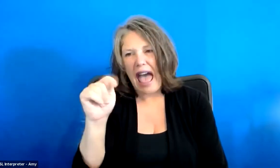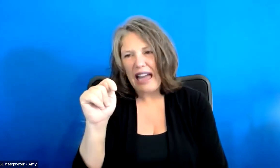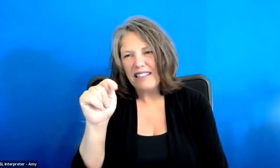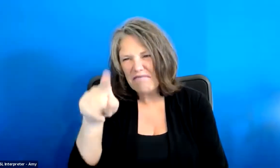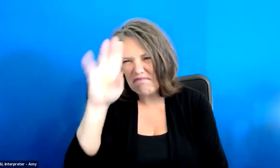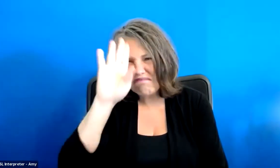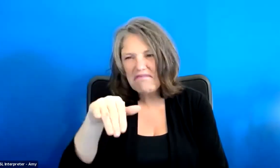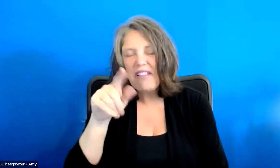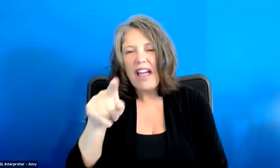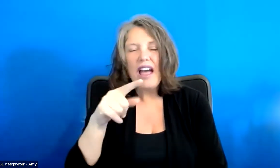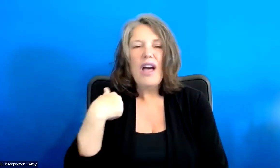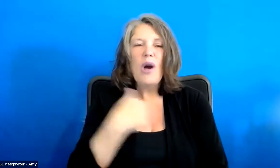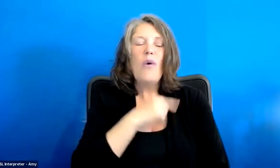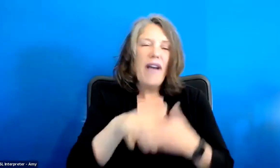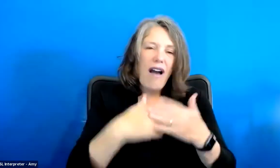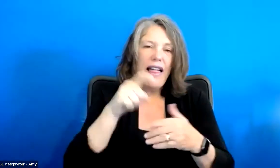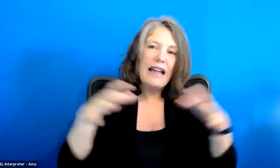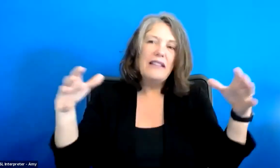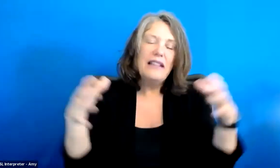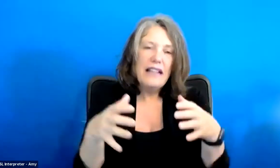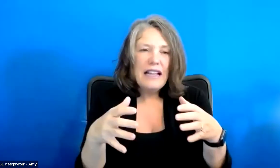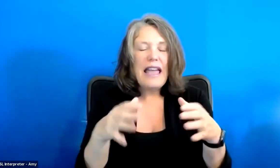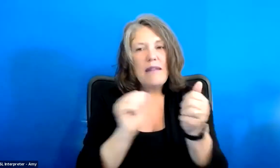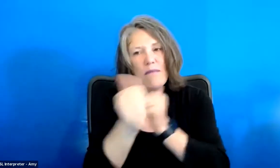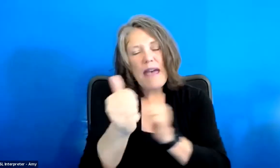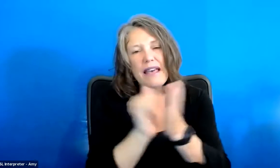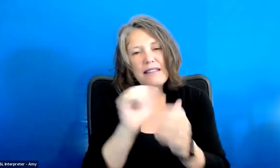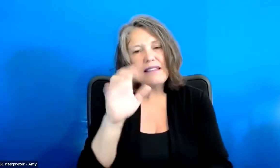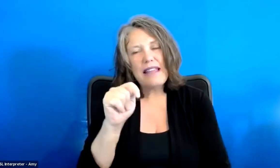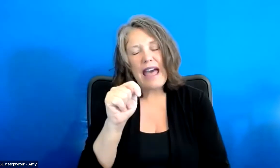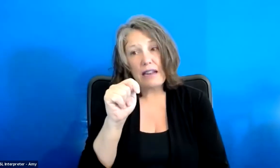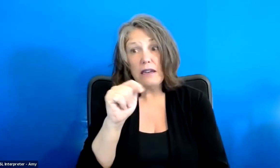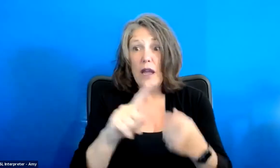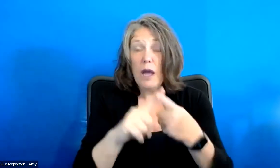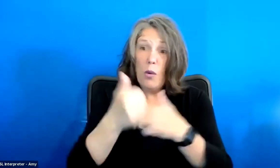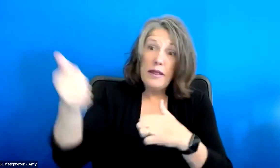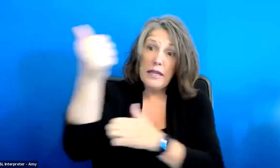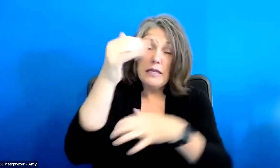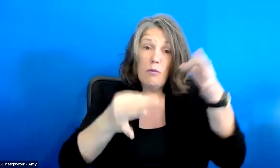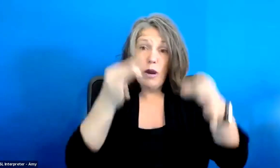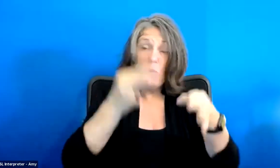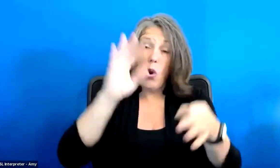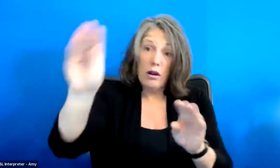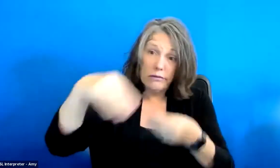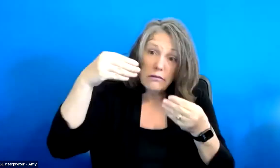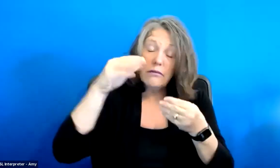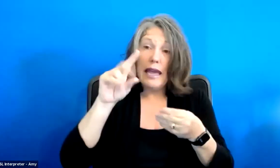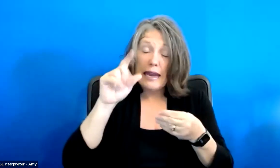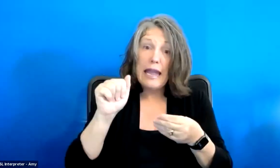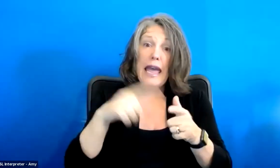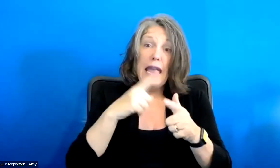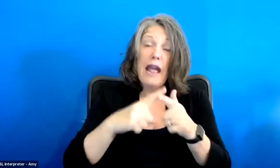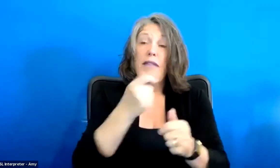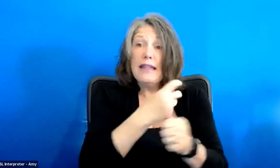that we all had to get together and pass this act after the Supreme Court got a hold of the ADA and through several